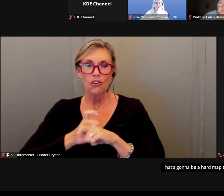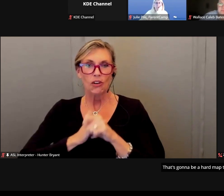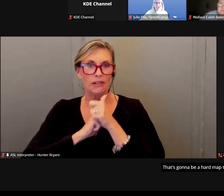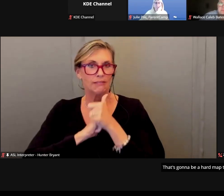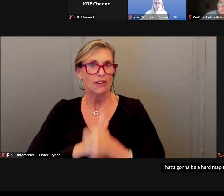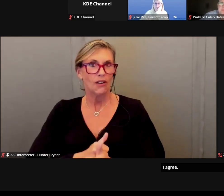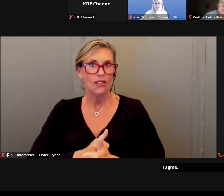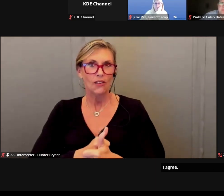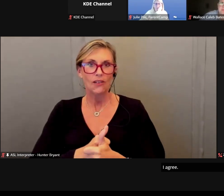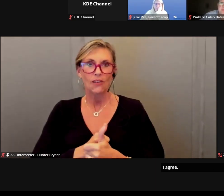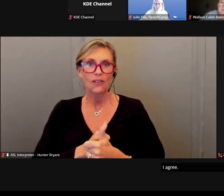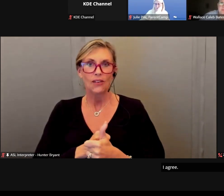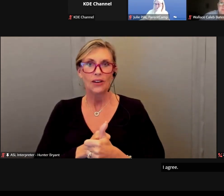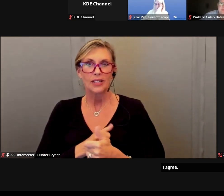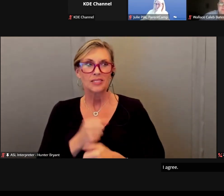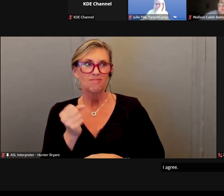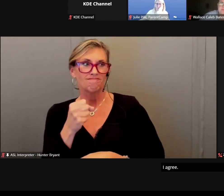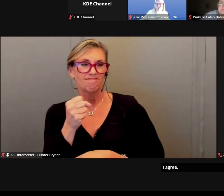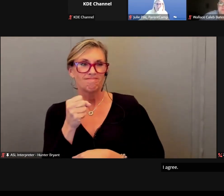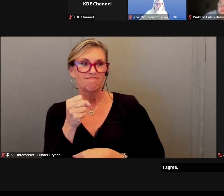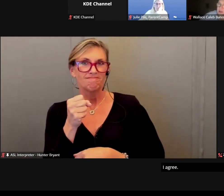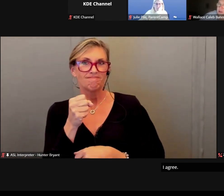agree. Mm-hmm.